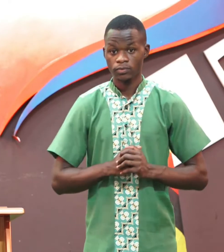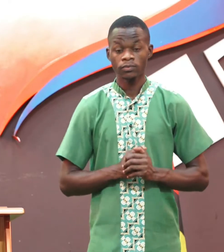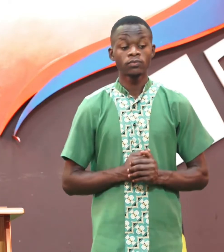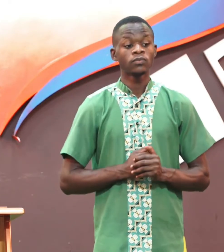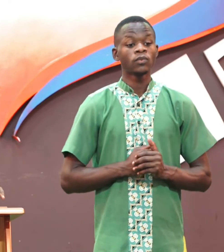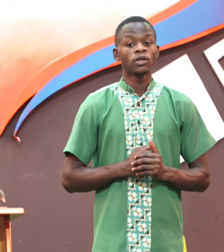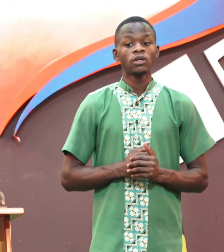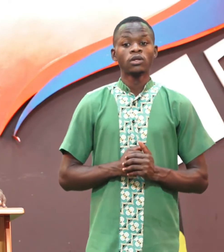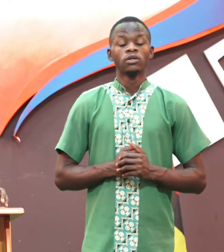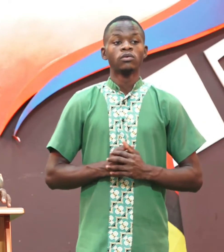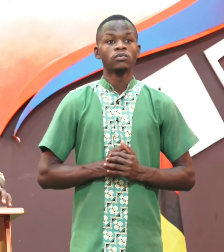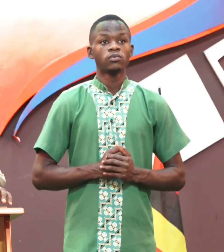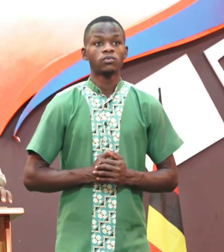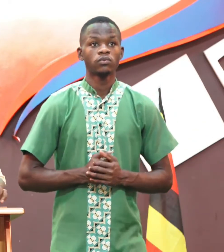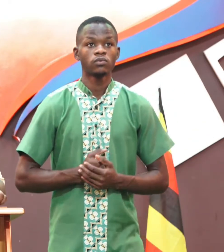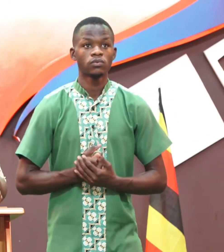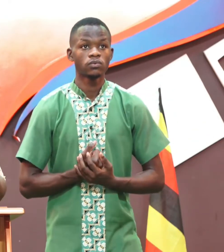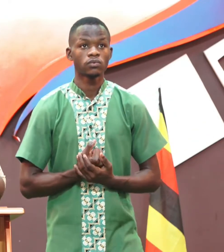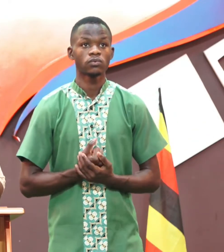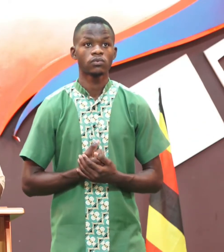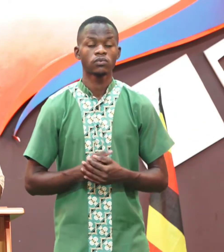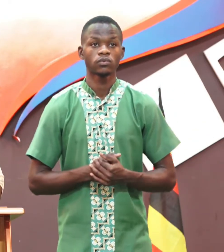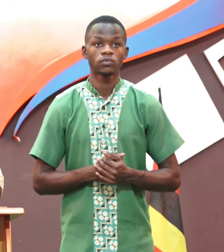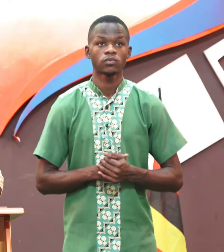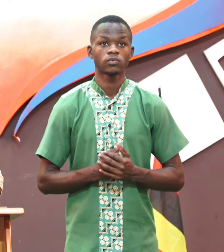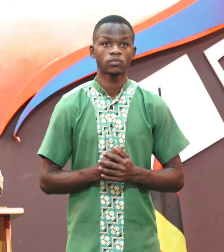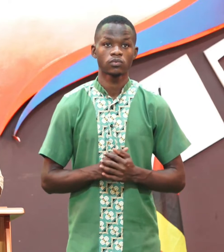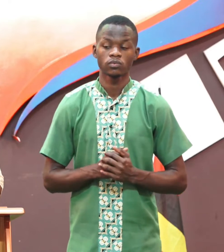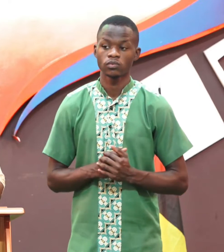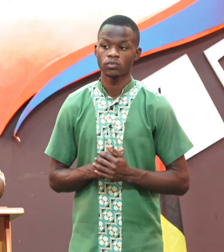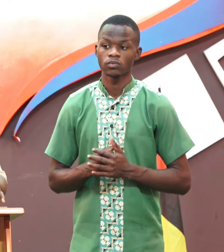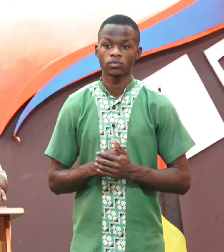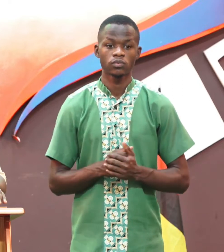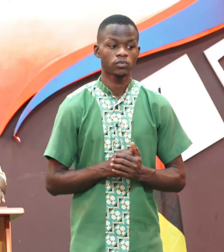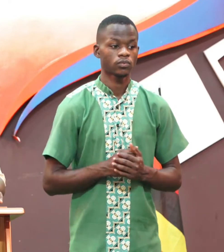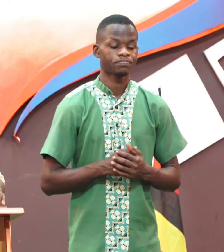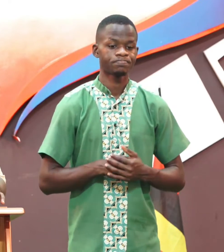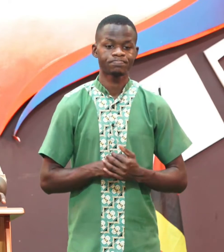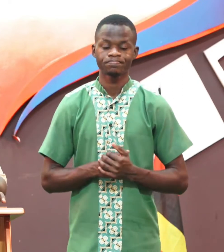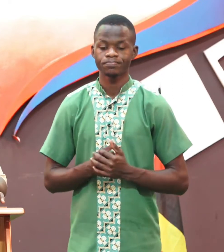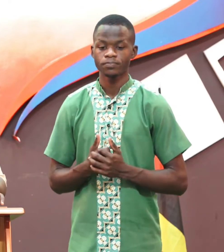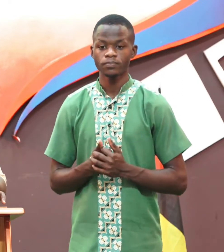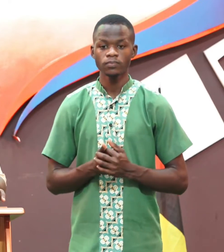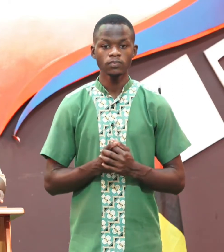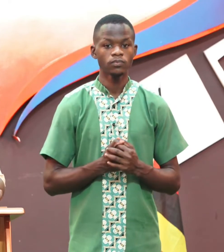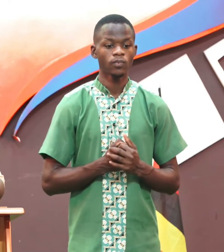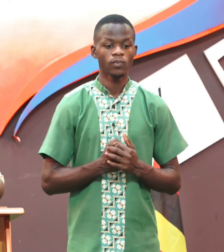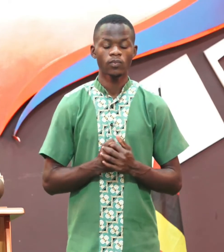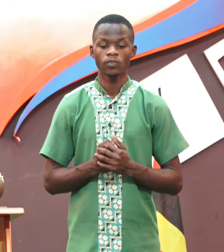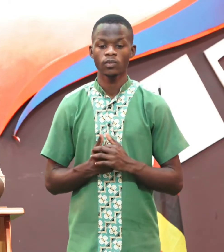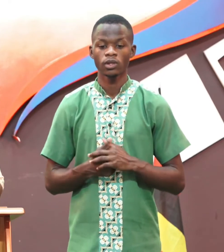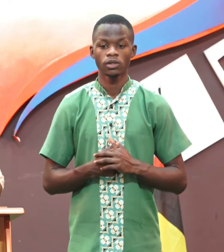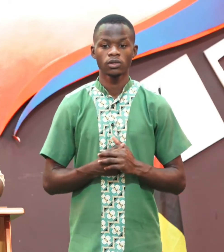Buli muntu alivolo mwana w'omuntu alisonyiyibwa. Ne buli muntu alivolo omwoyo omutukuvu talisonyiyibwa.